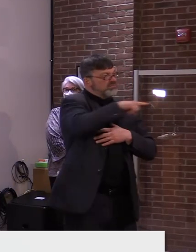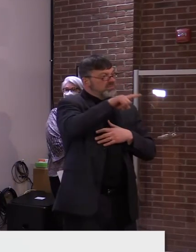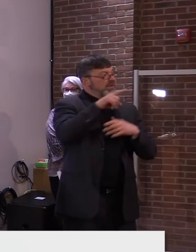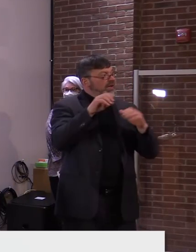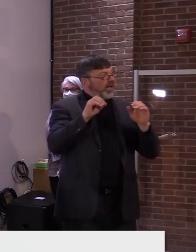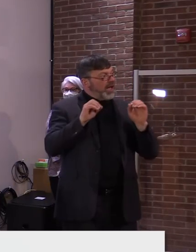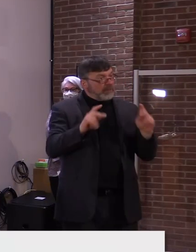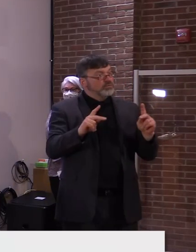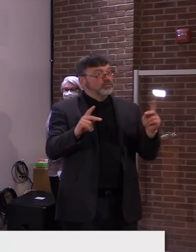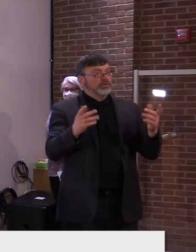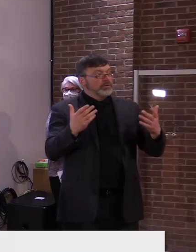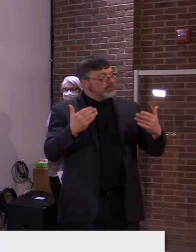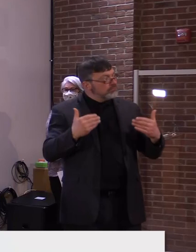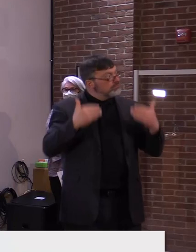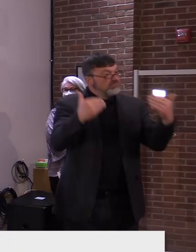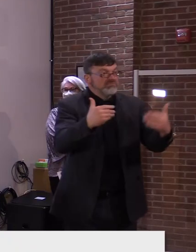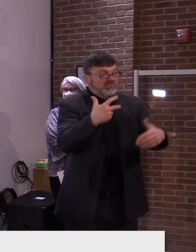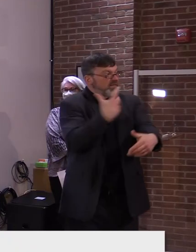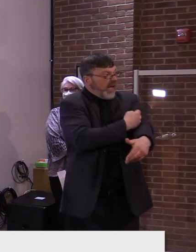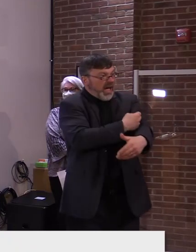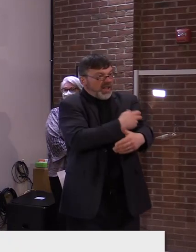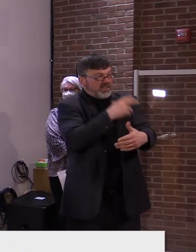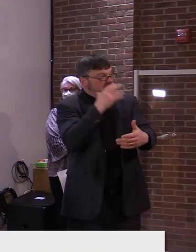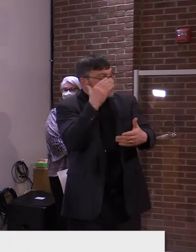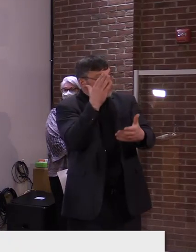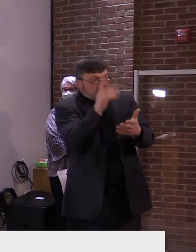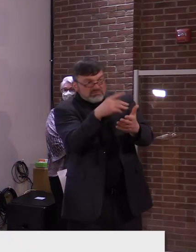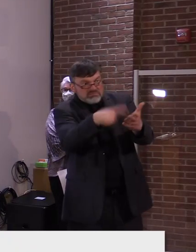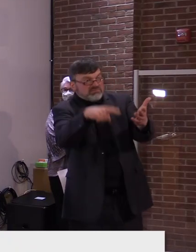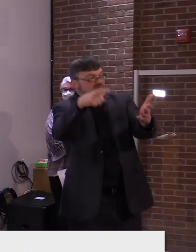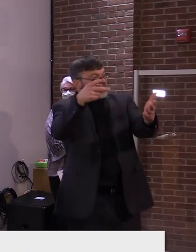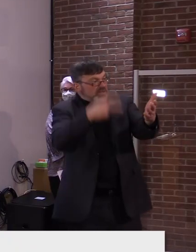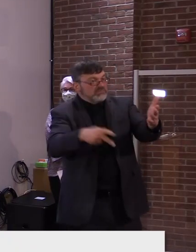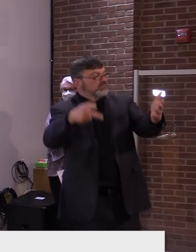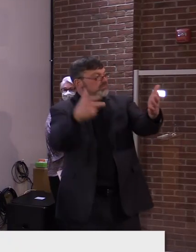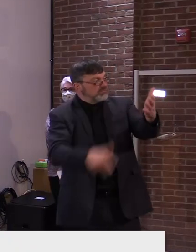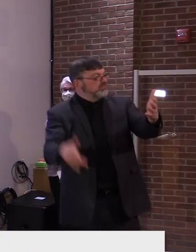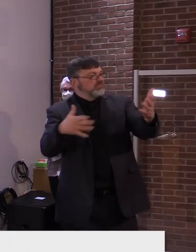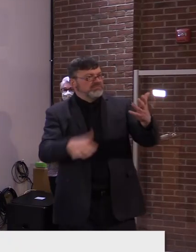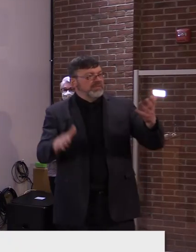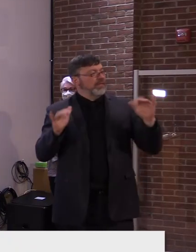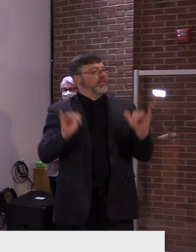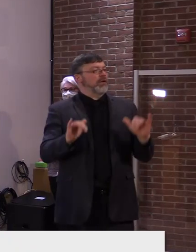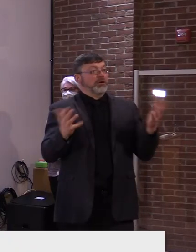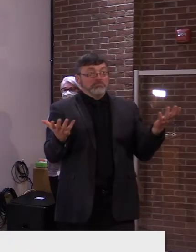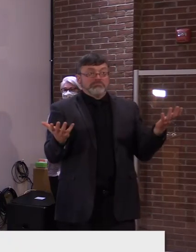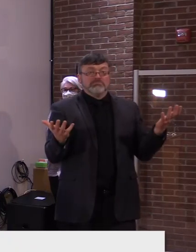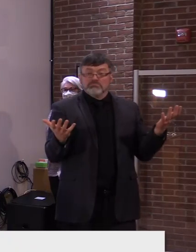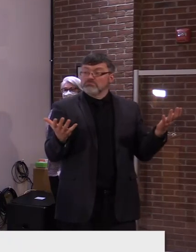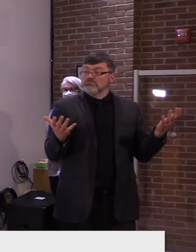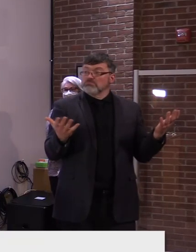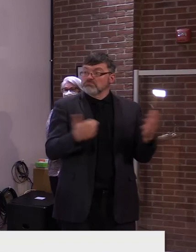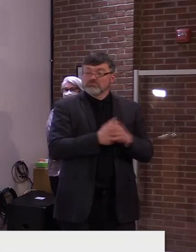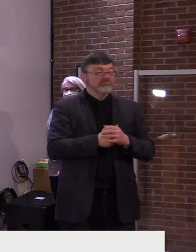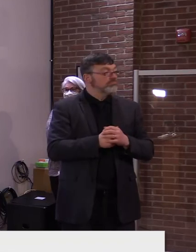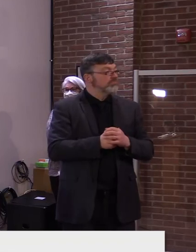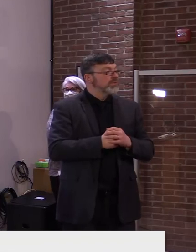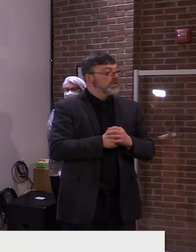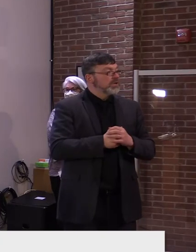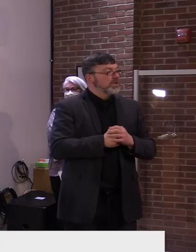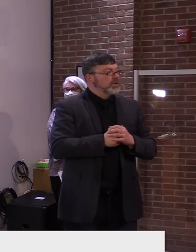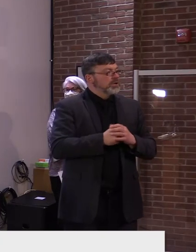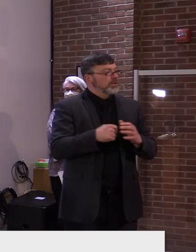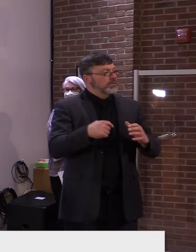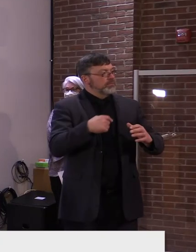to sign up to be vaccinated, if they choose to be. So 16 and over. So again, that gives us confidence in